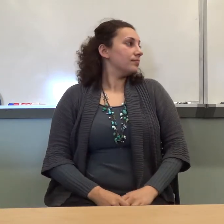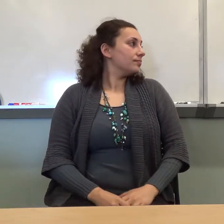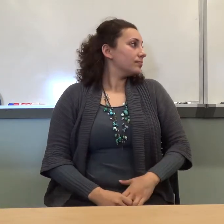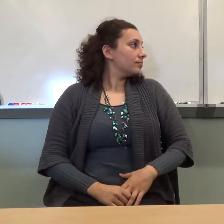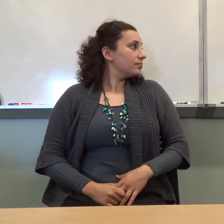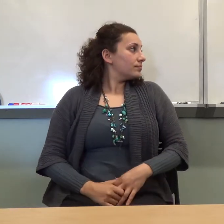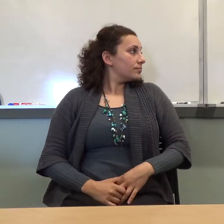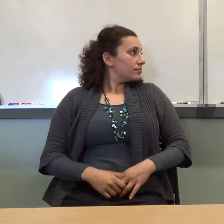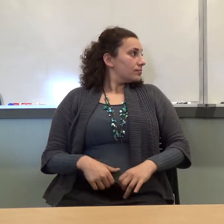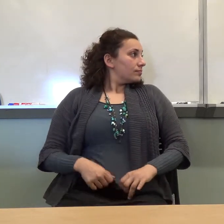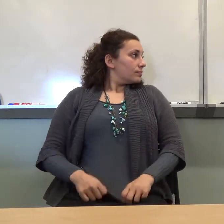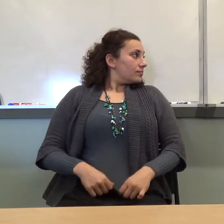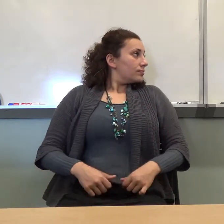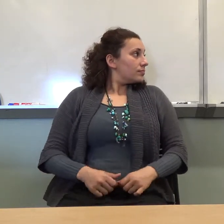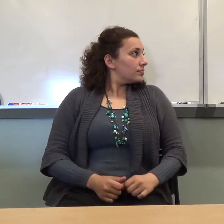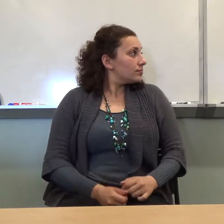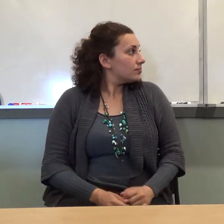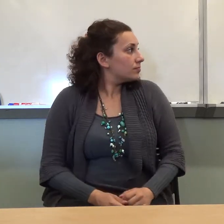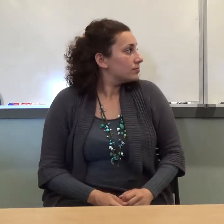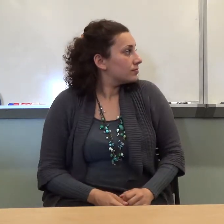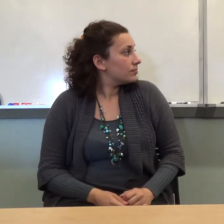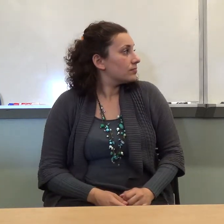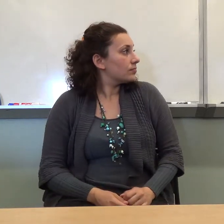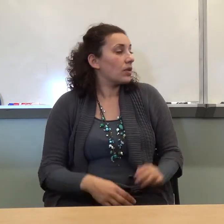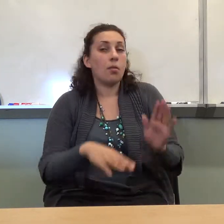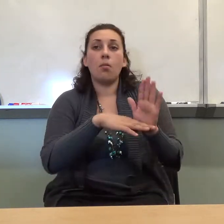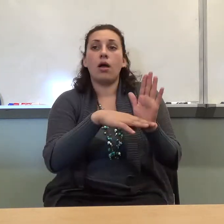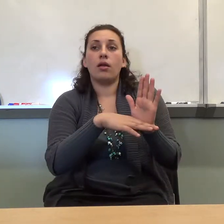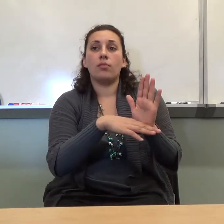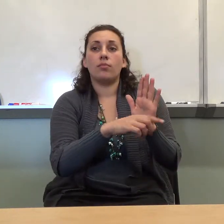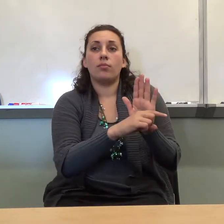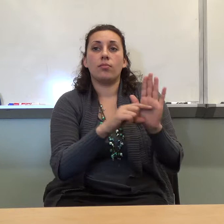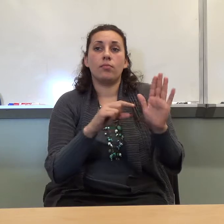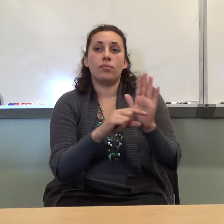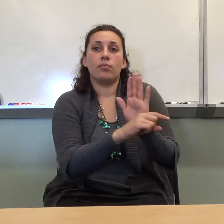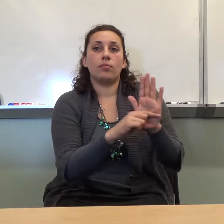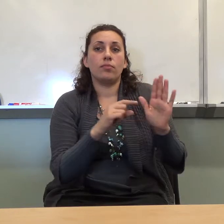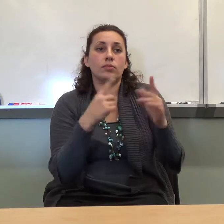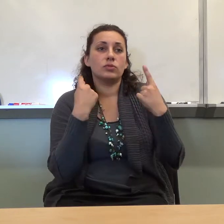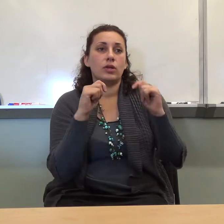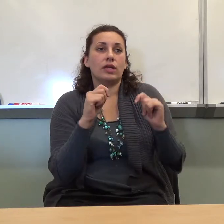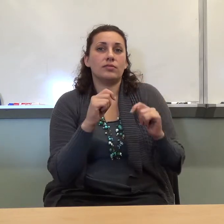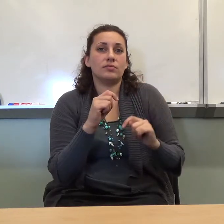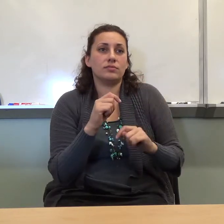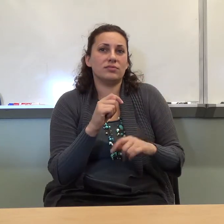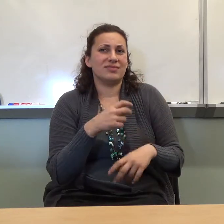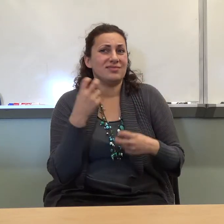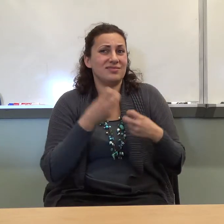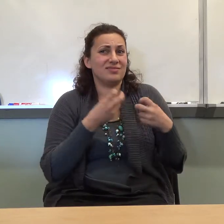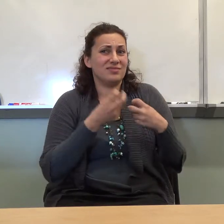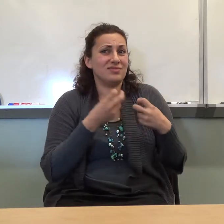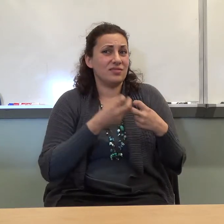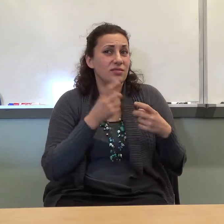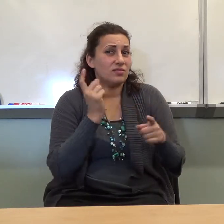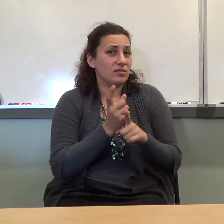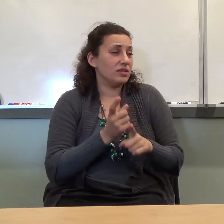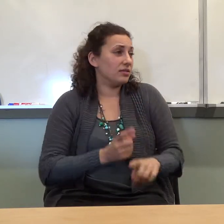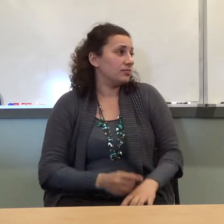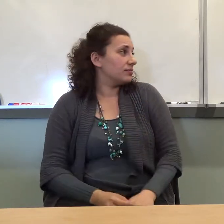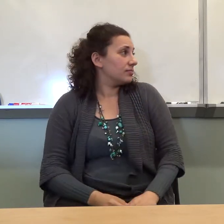Yeah. All right, let's do the bottom one. This one. Well, you can sit there and scratch your head for years and not get that one, right? But if